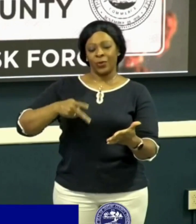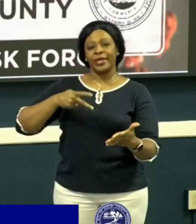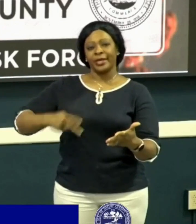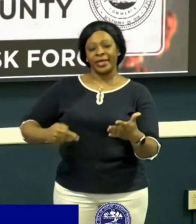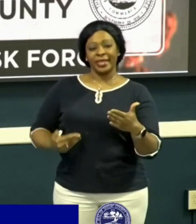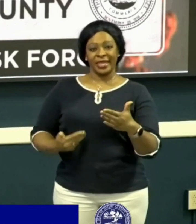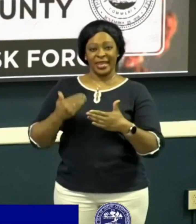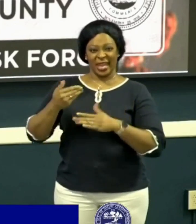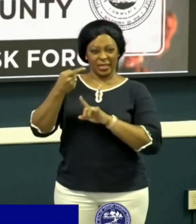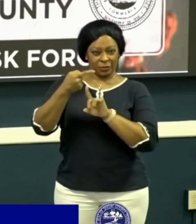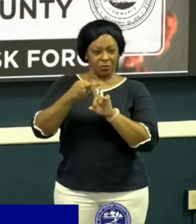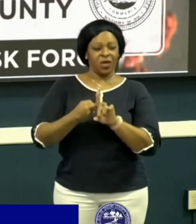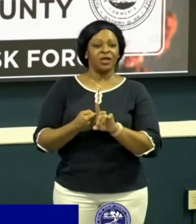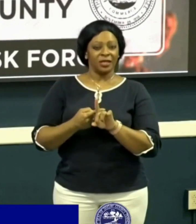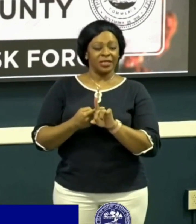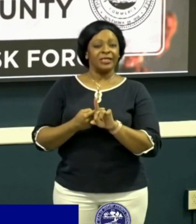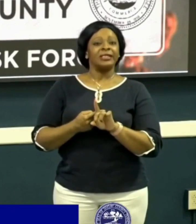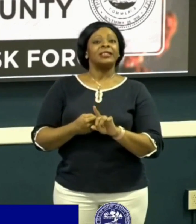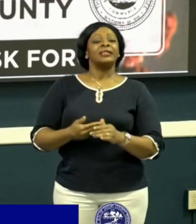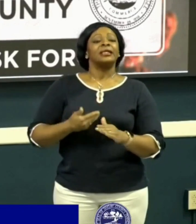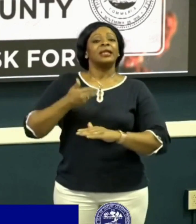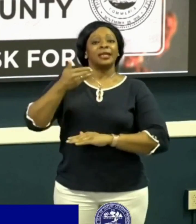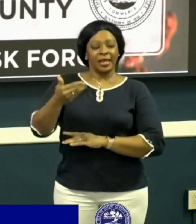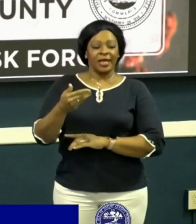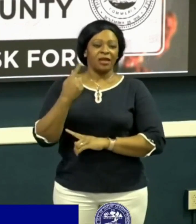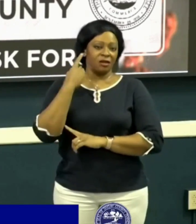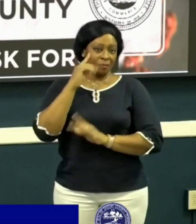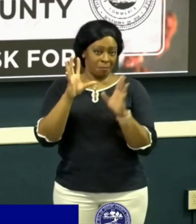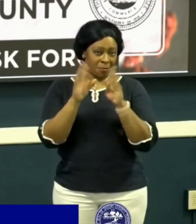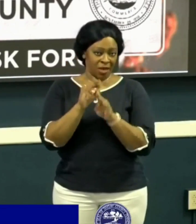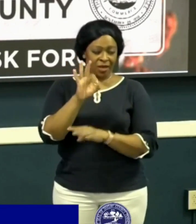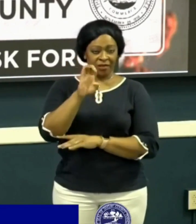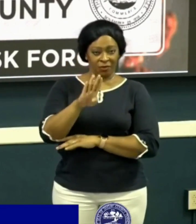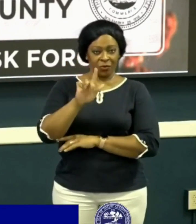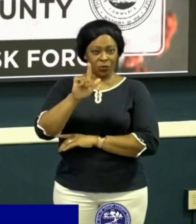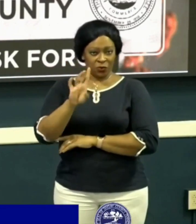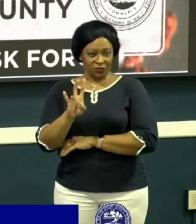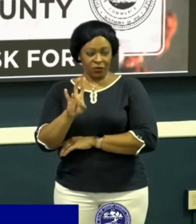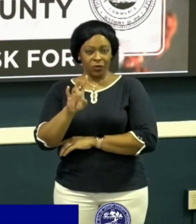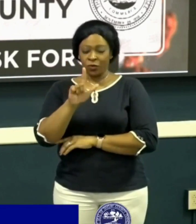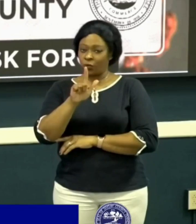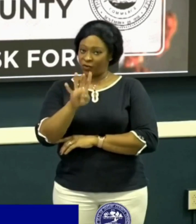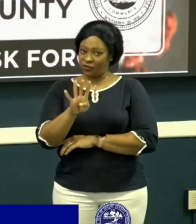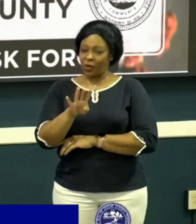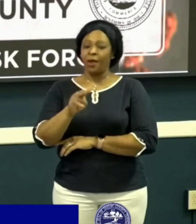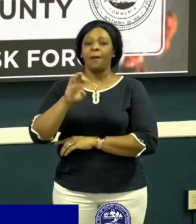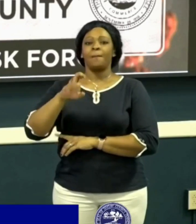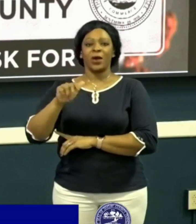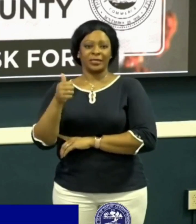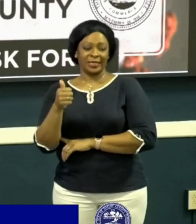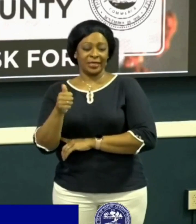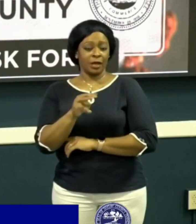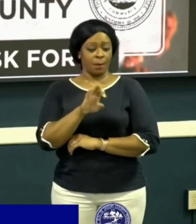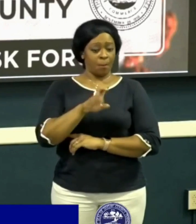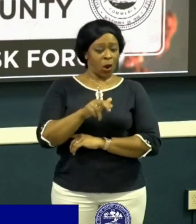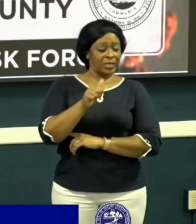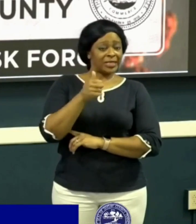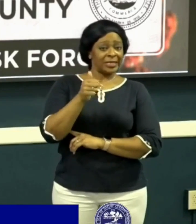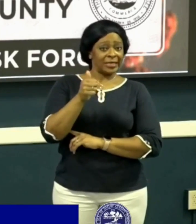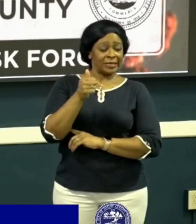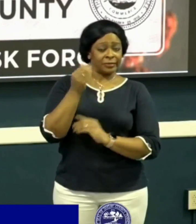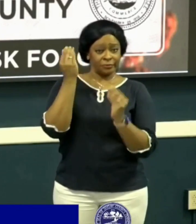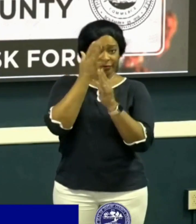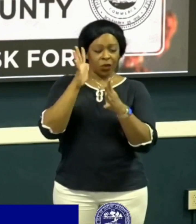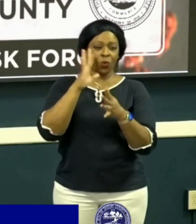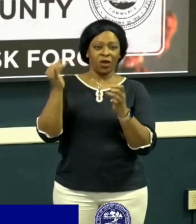for the next month, with the next one scheduled for February 24th and March 10th. The March 10th briefing will